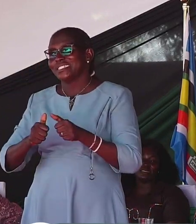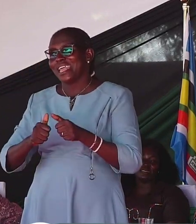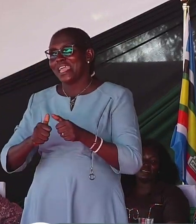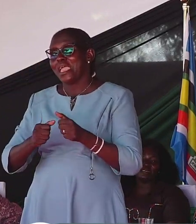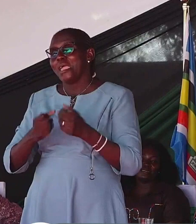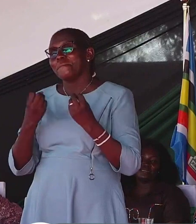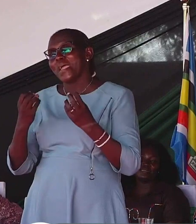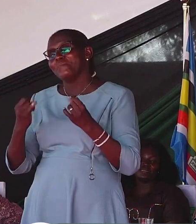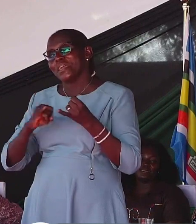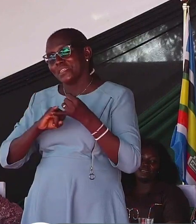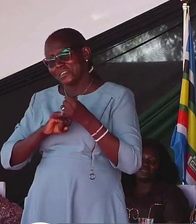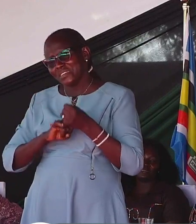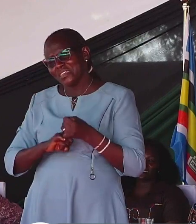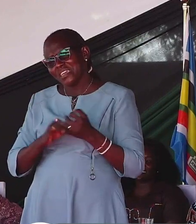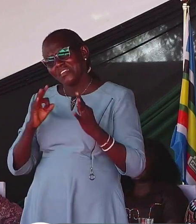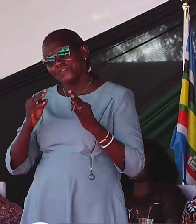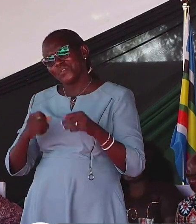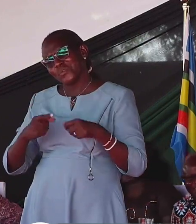if you go with one,